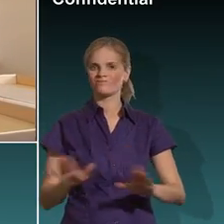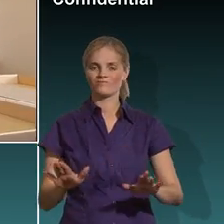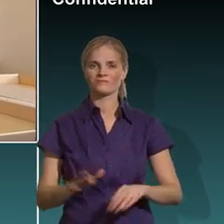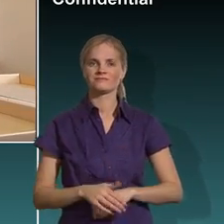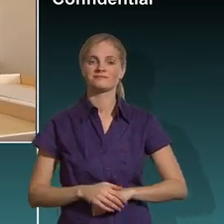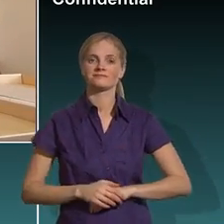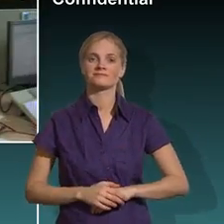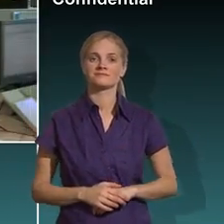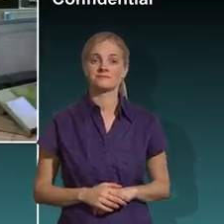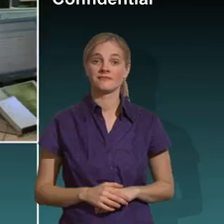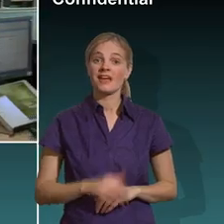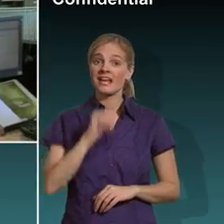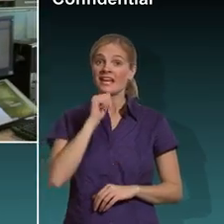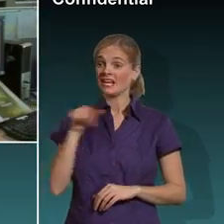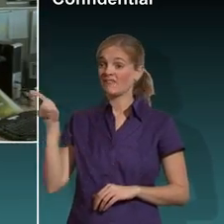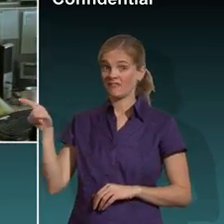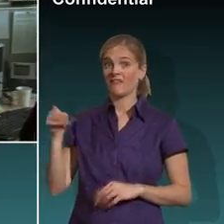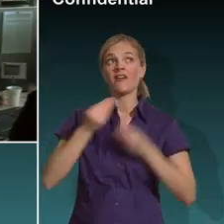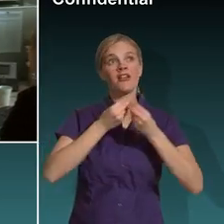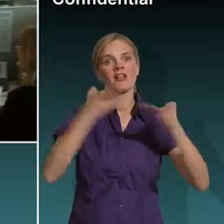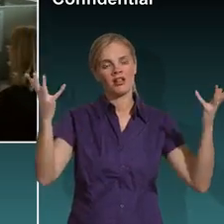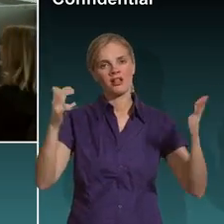out your personal information.